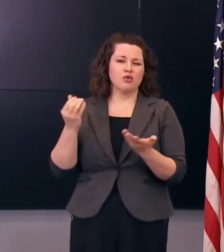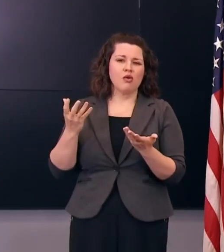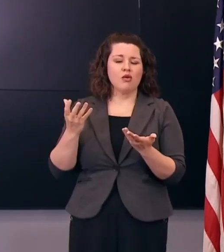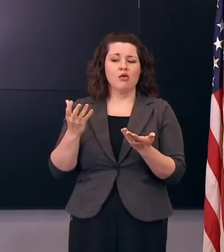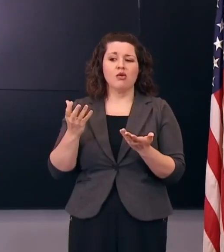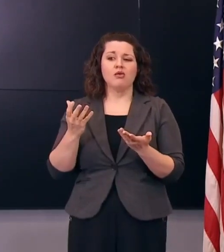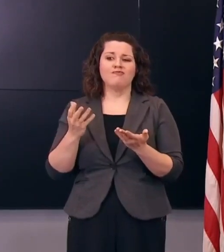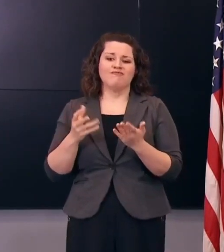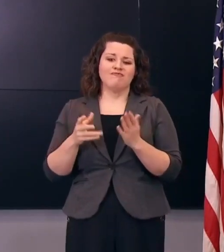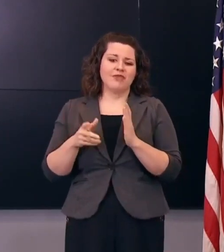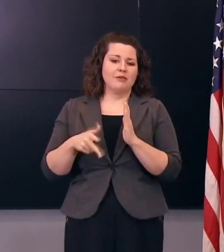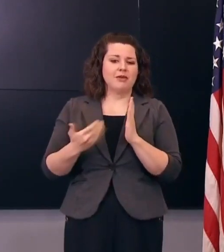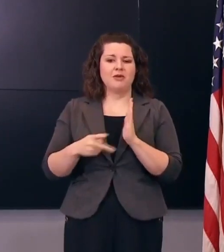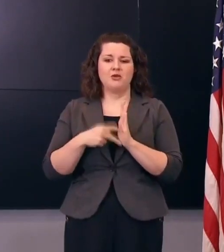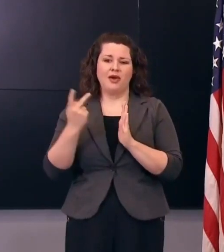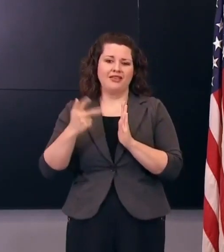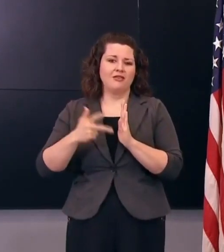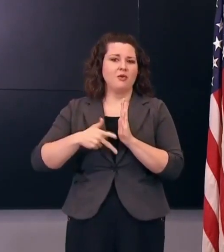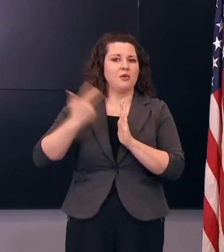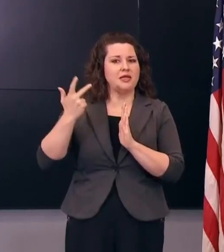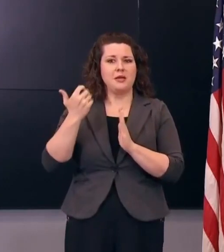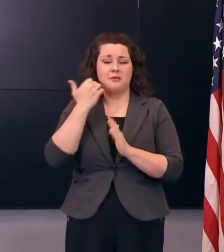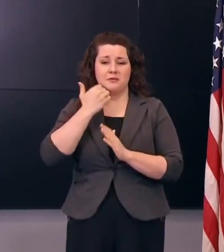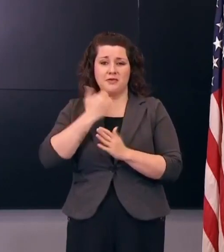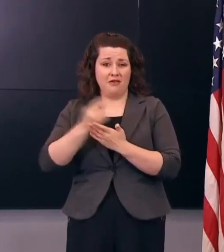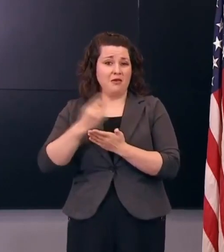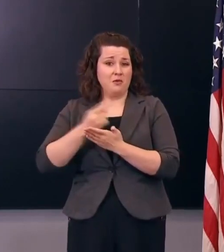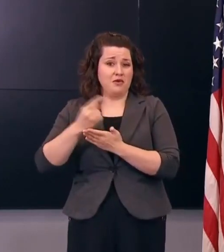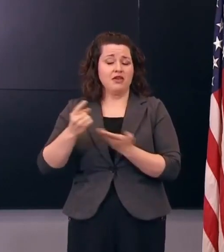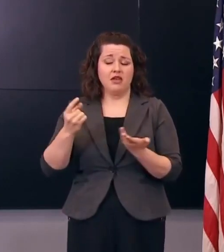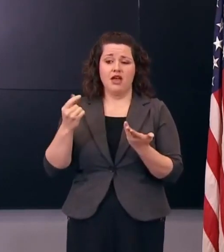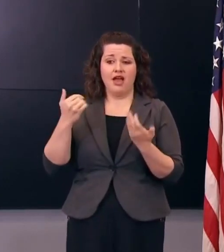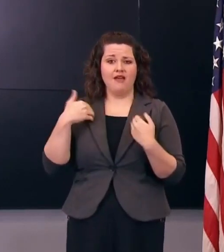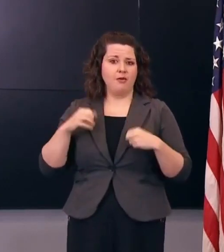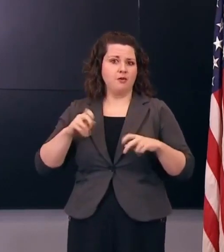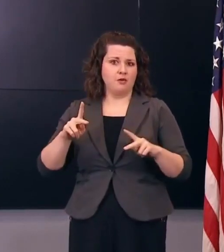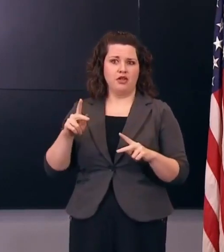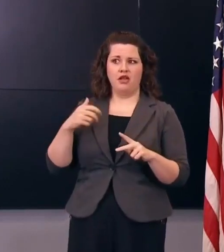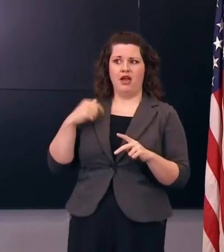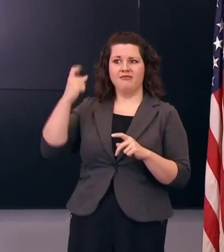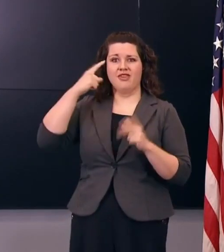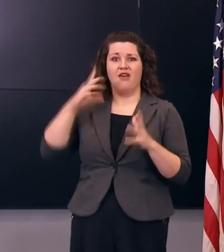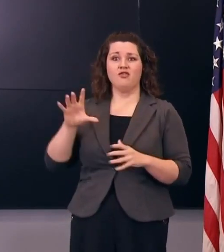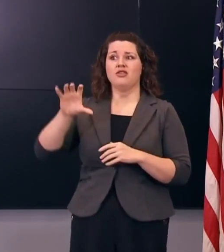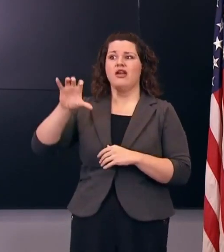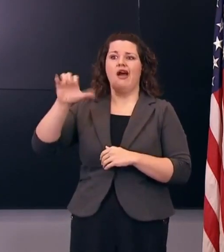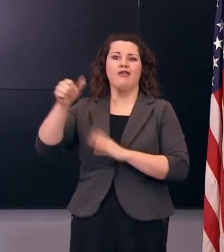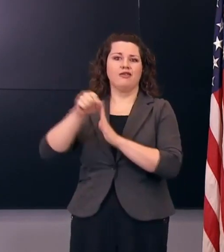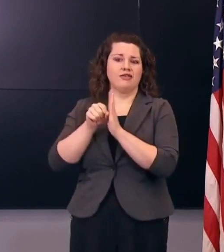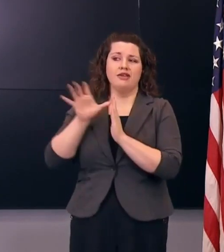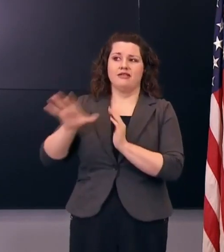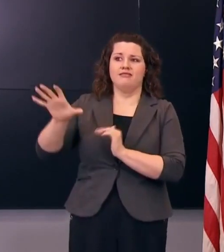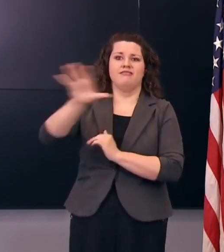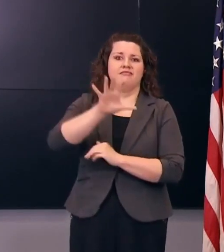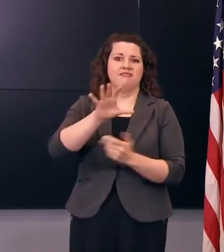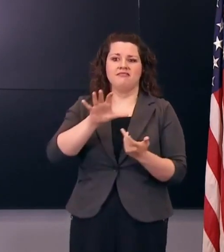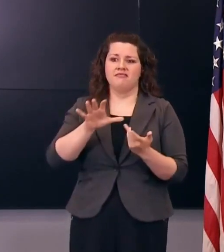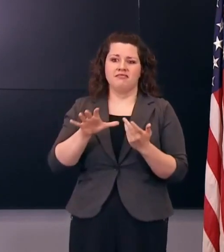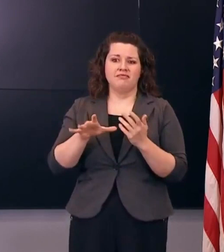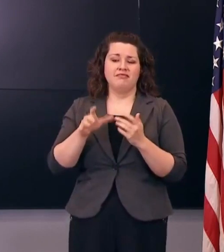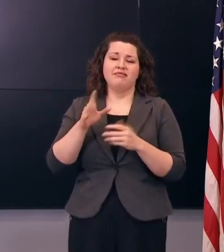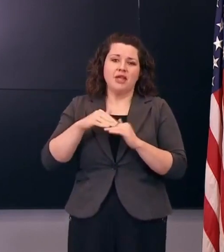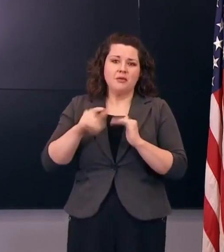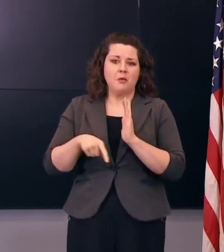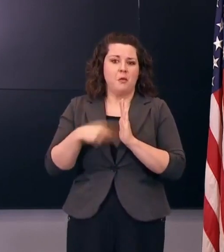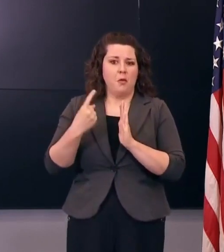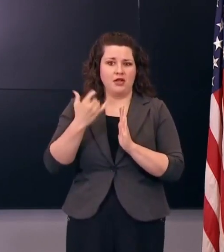at least twice, if not 3 times a week, I have the opportunity to jump on a call with governors from across the country at least 1 time a